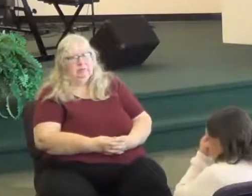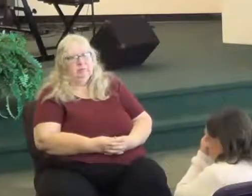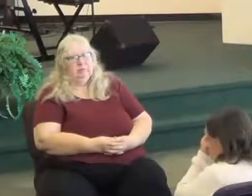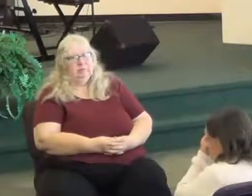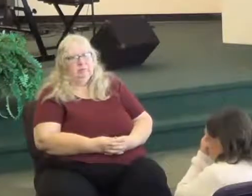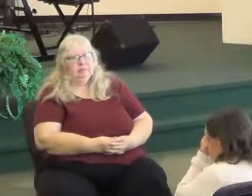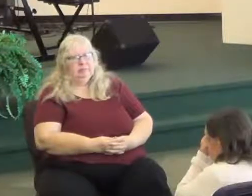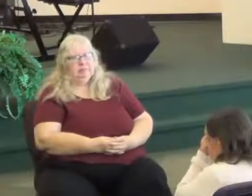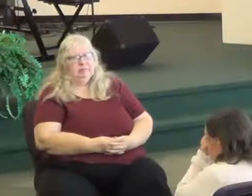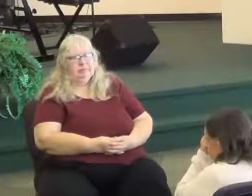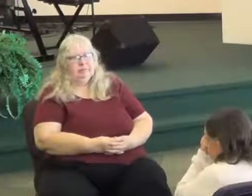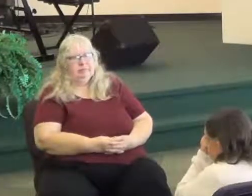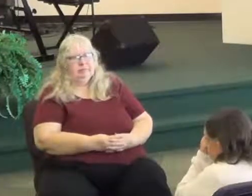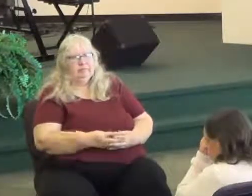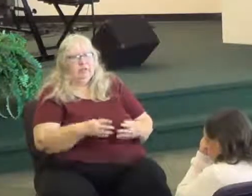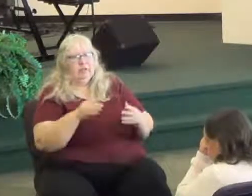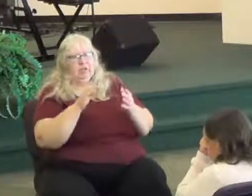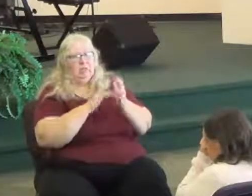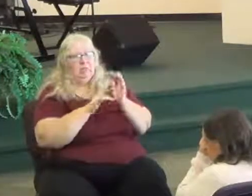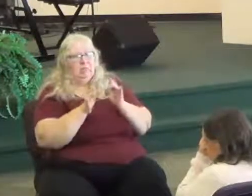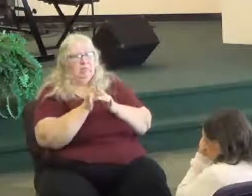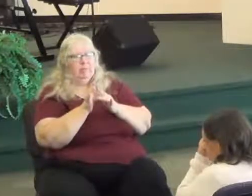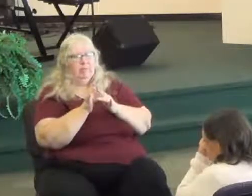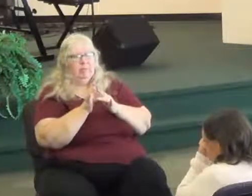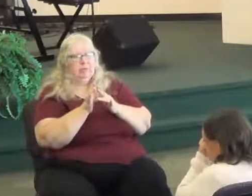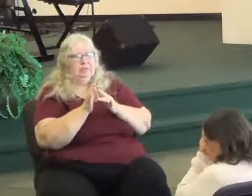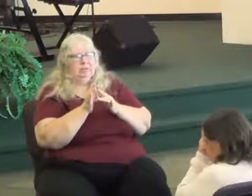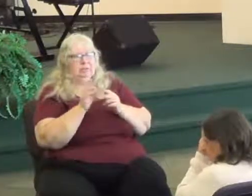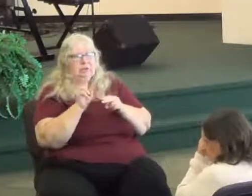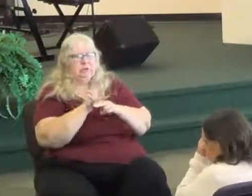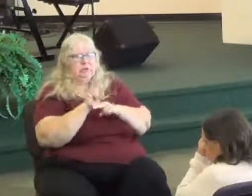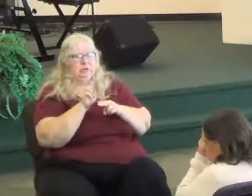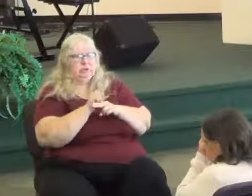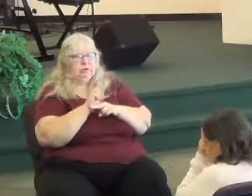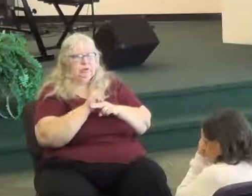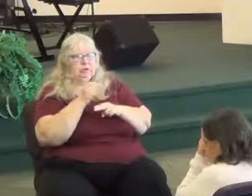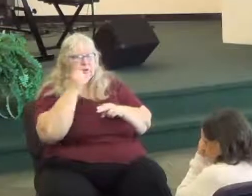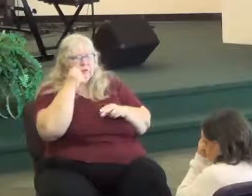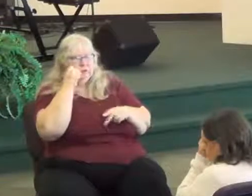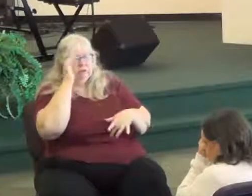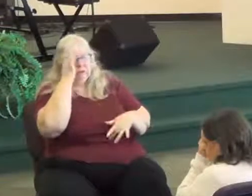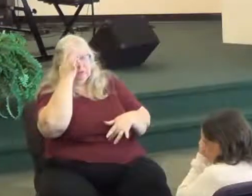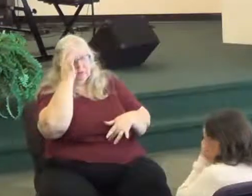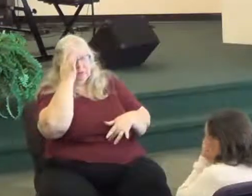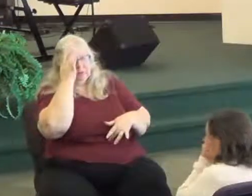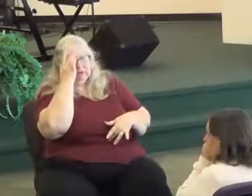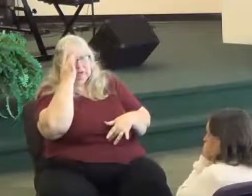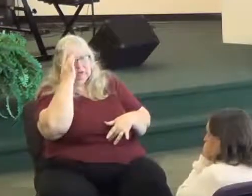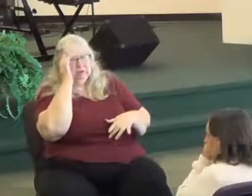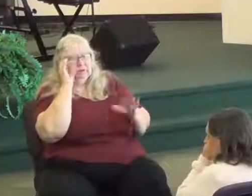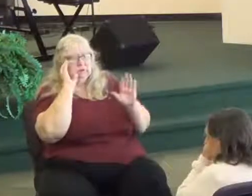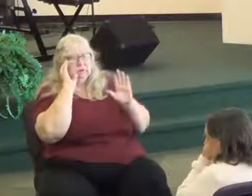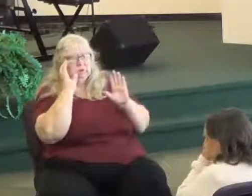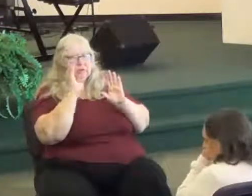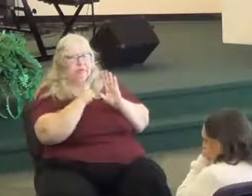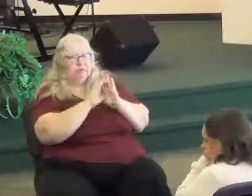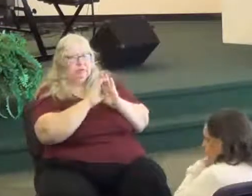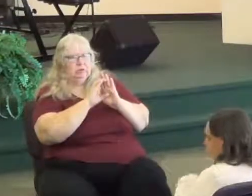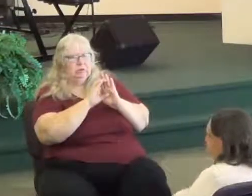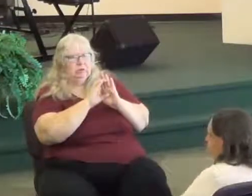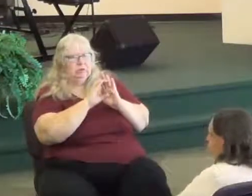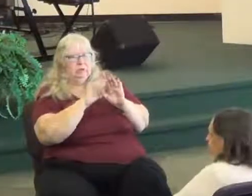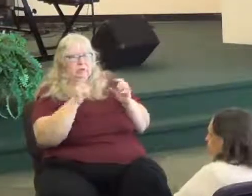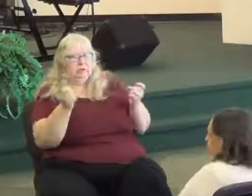Did you know this? The Bible uses leprosy to be a depiction of something in the Old Testament. It's a picture of